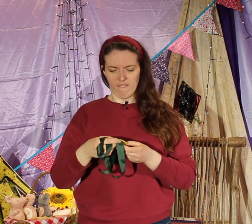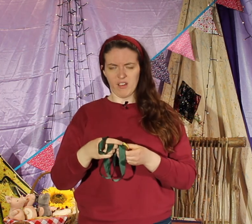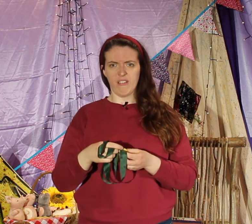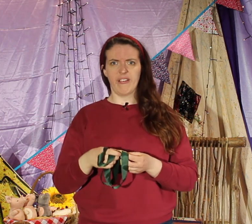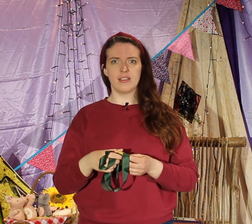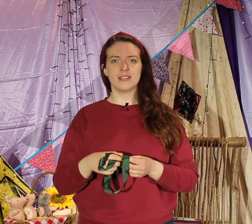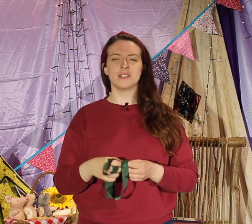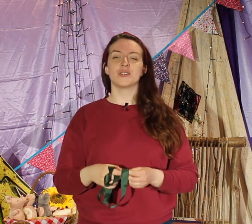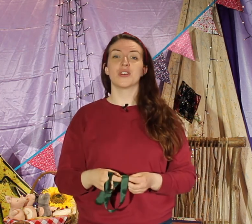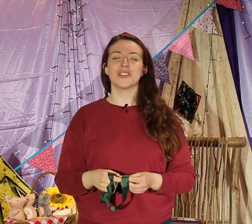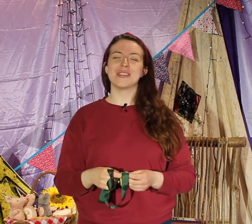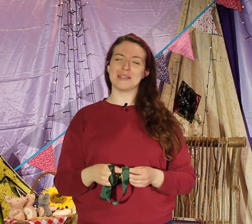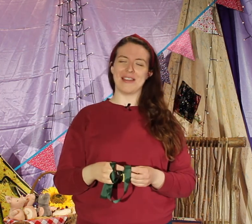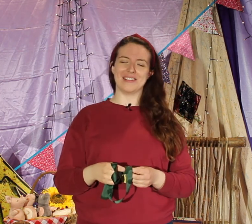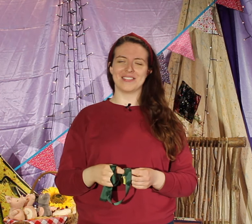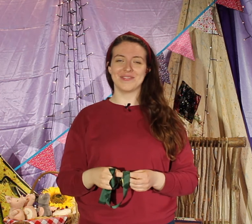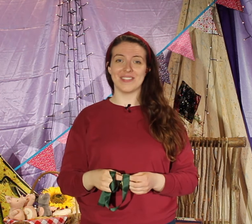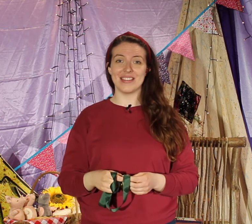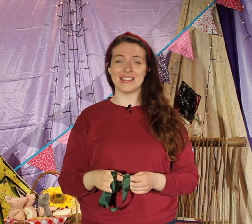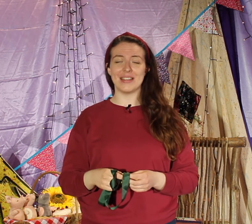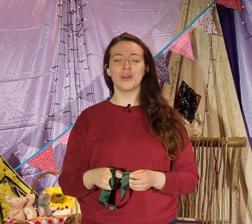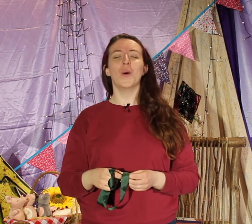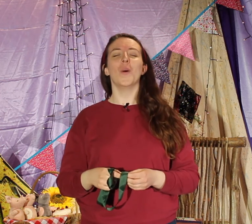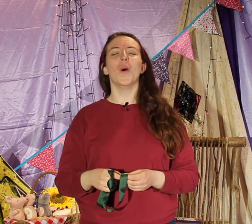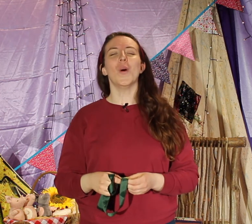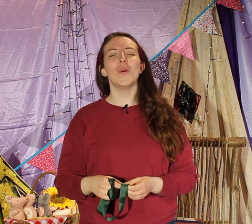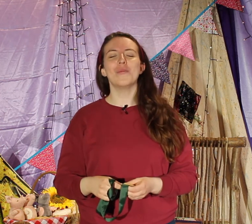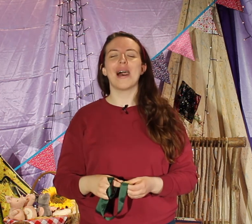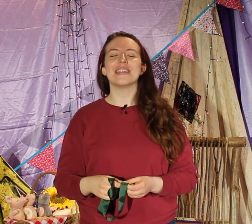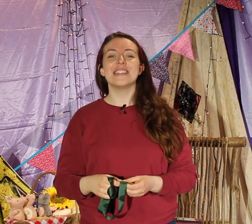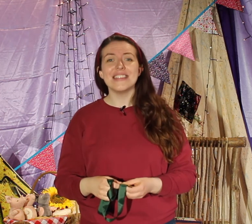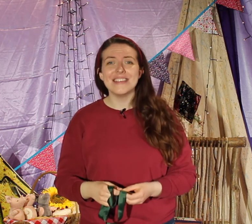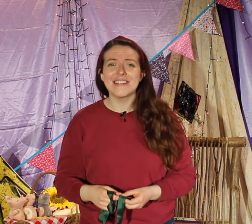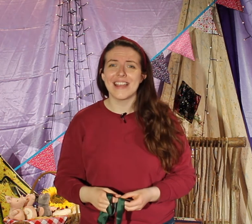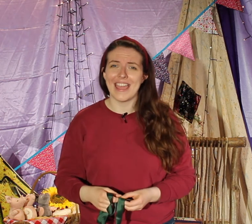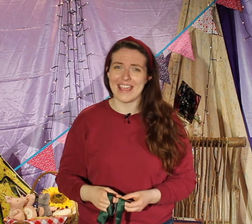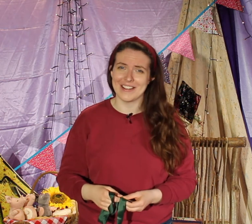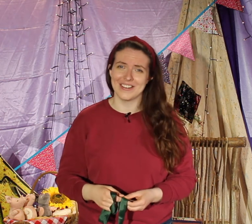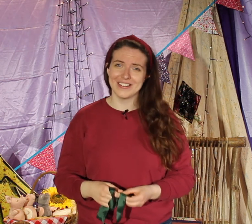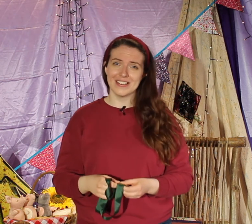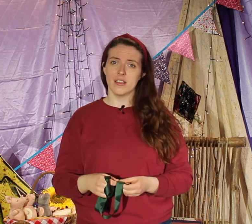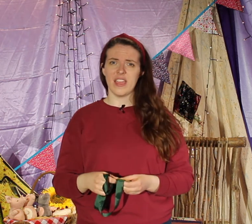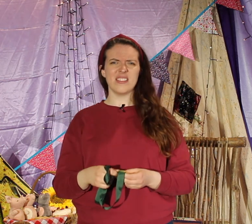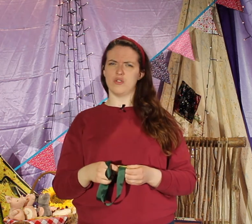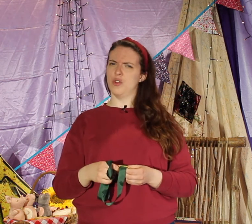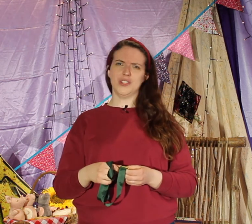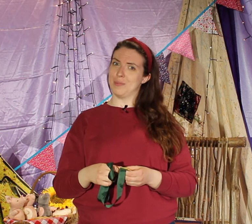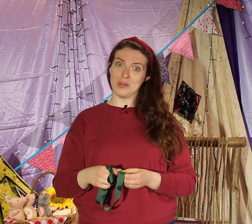Oh. Tortoise smiled and said, oh, my dear hare, It's not about